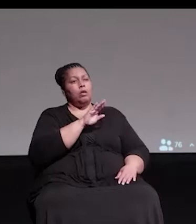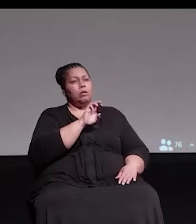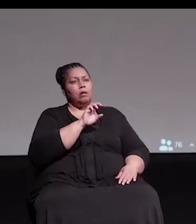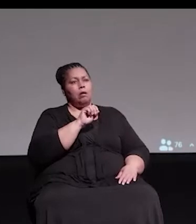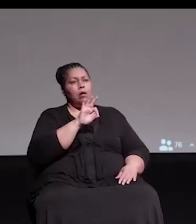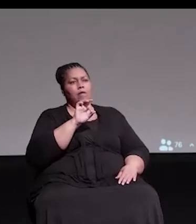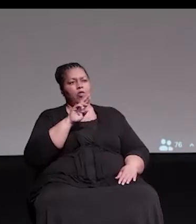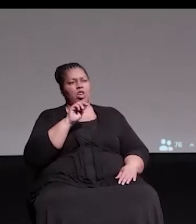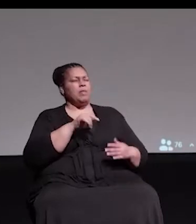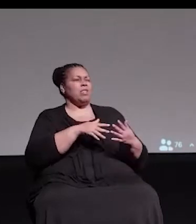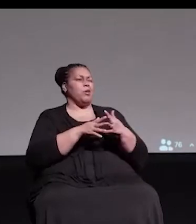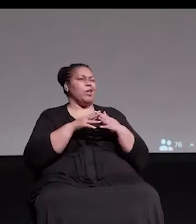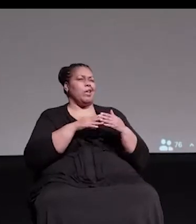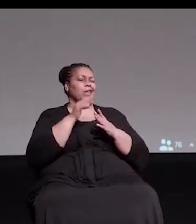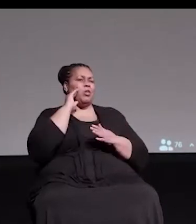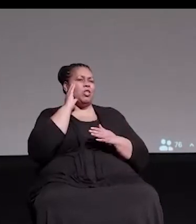came into the project